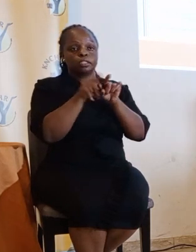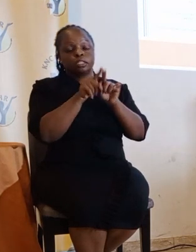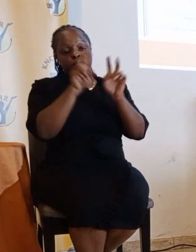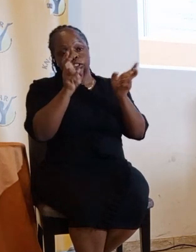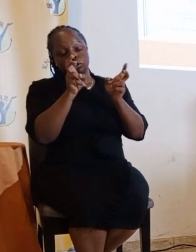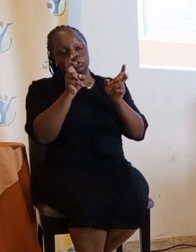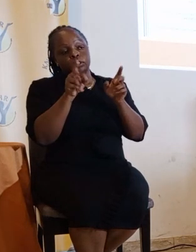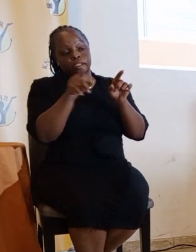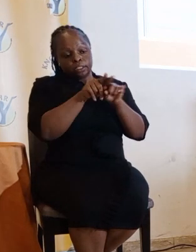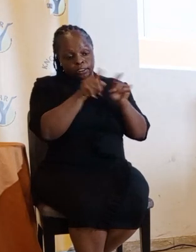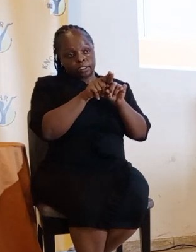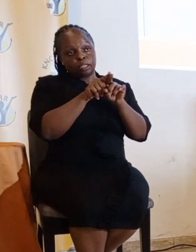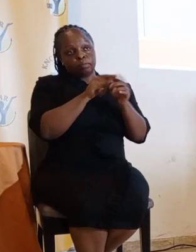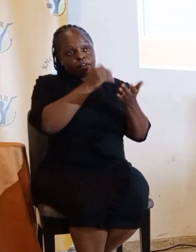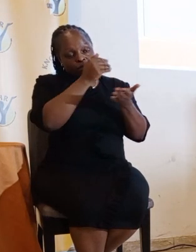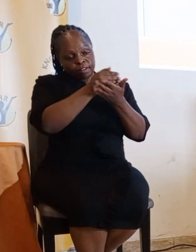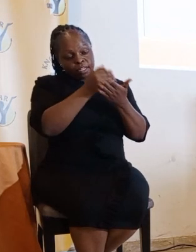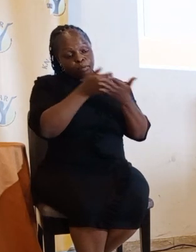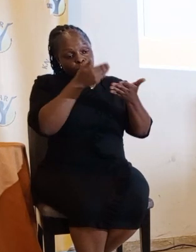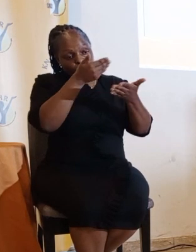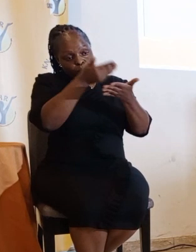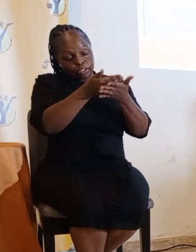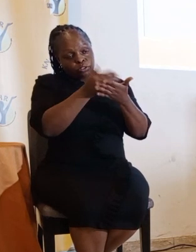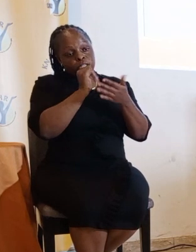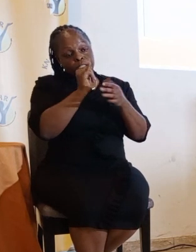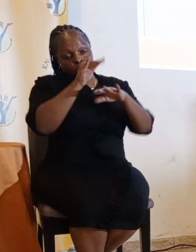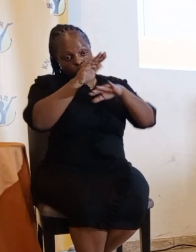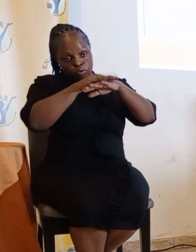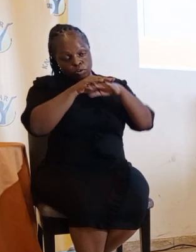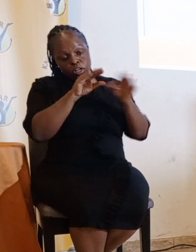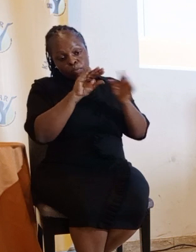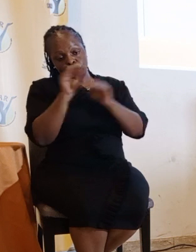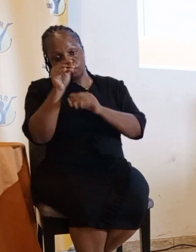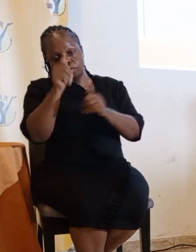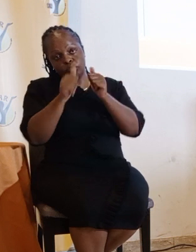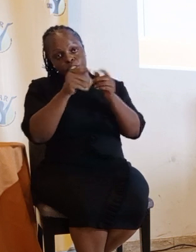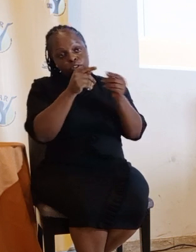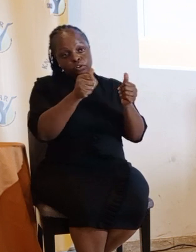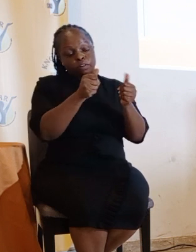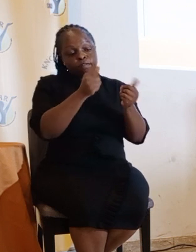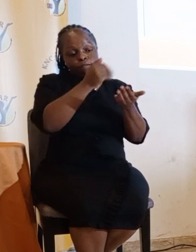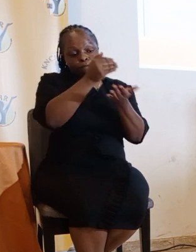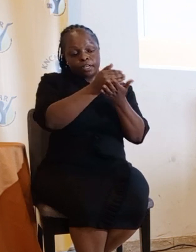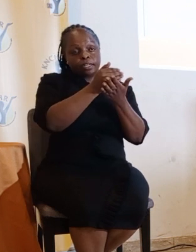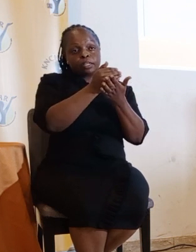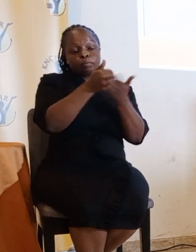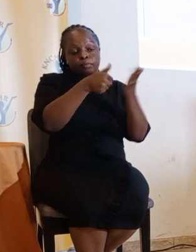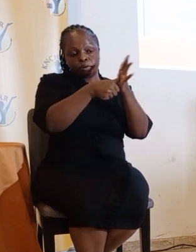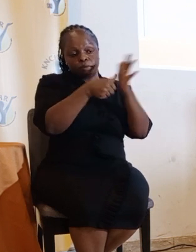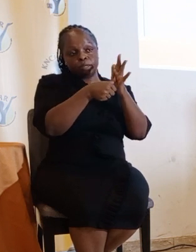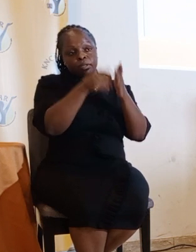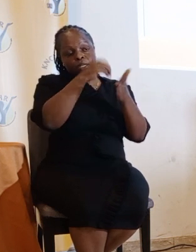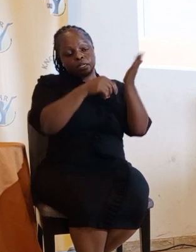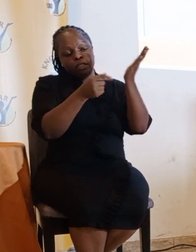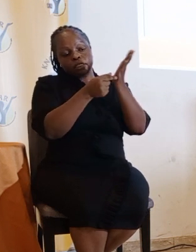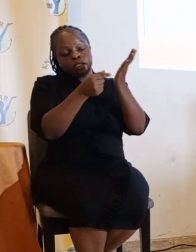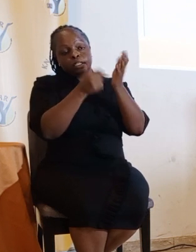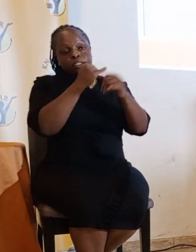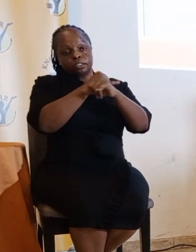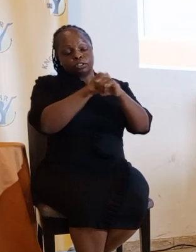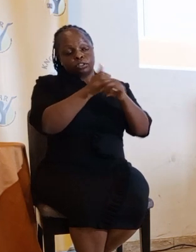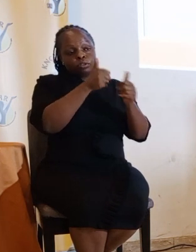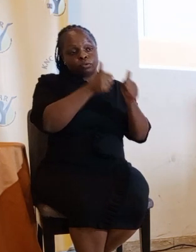So whereas the new funding proposal is a welcome move that would address the funding crisis in tertiary institutions,